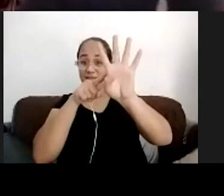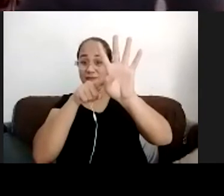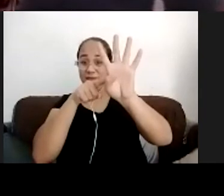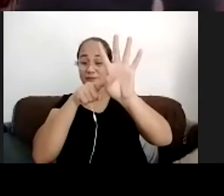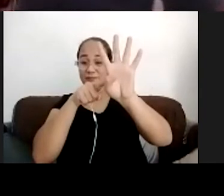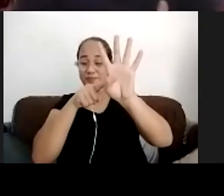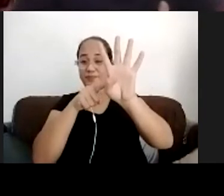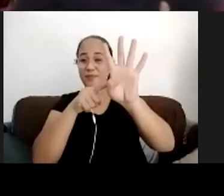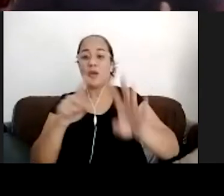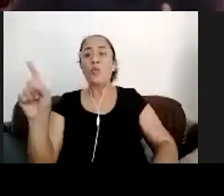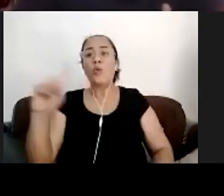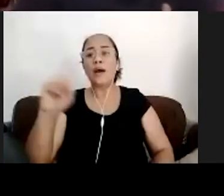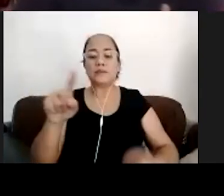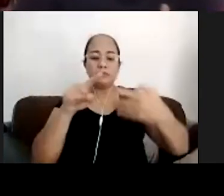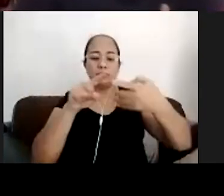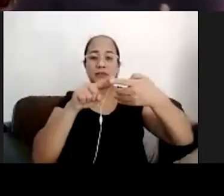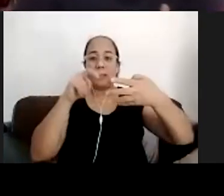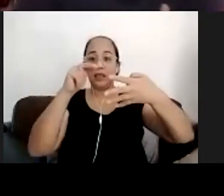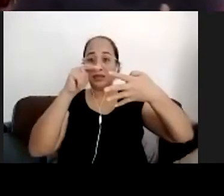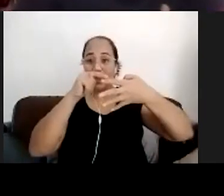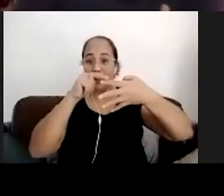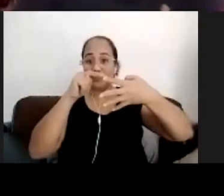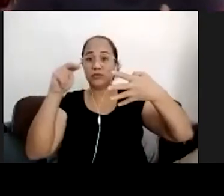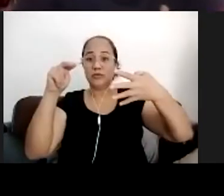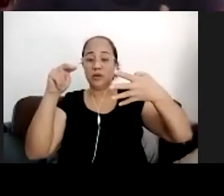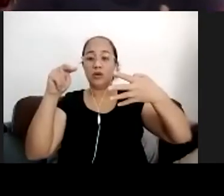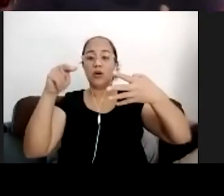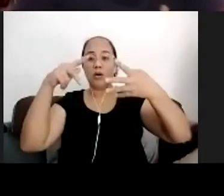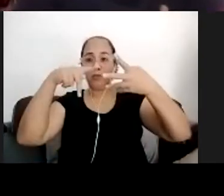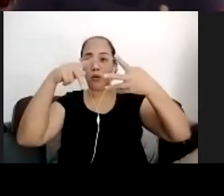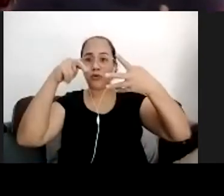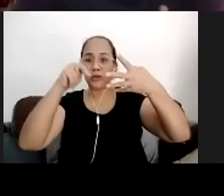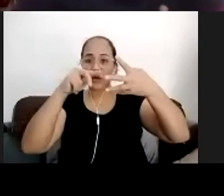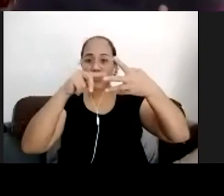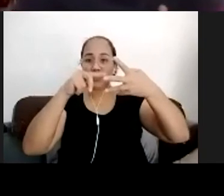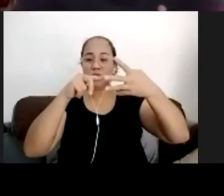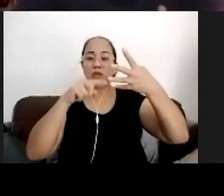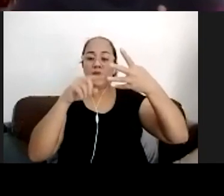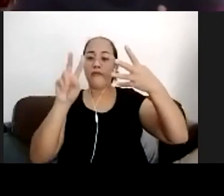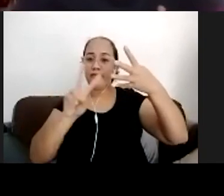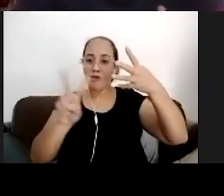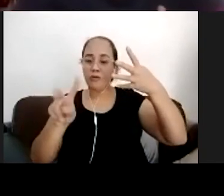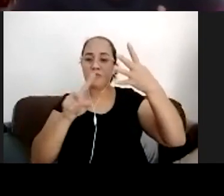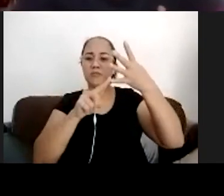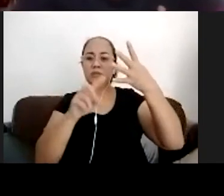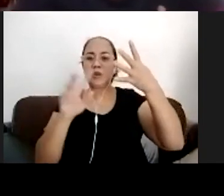is a noun, a pronoun, B, C, a verb, D, none of the above.